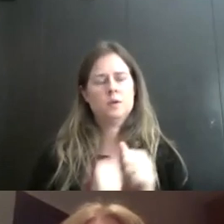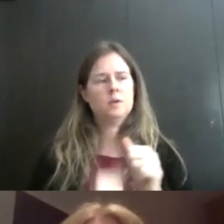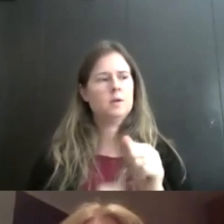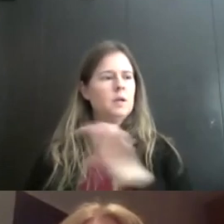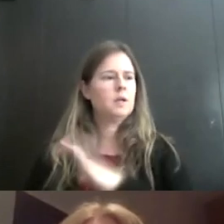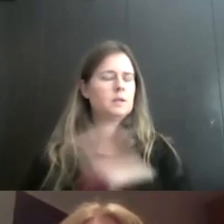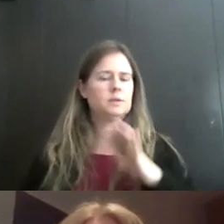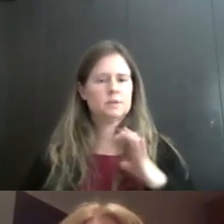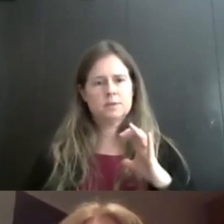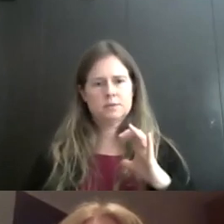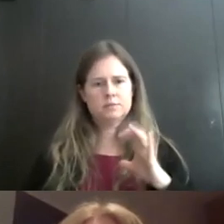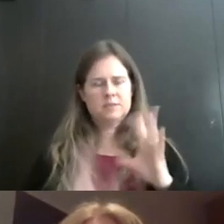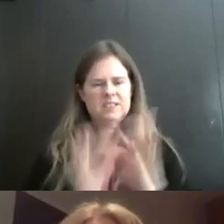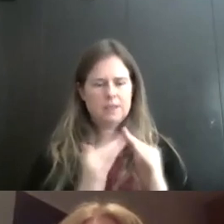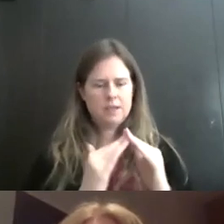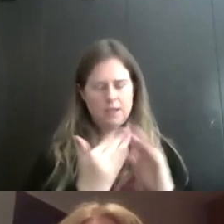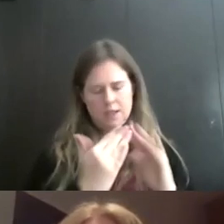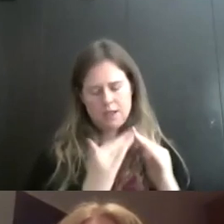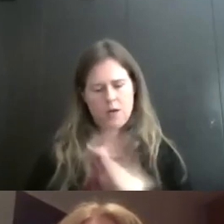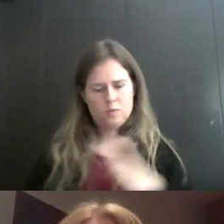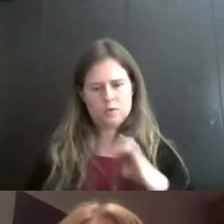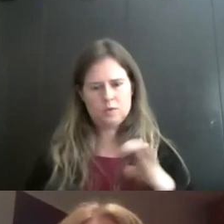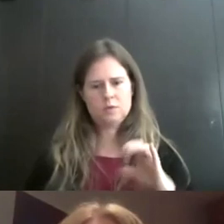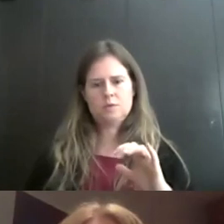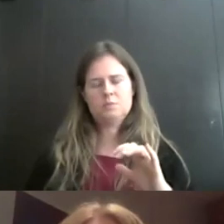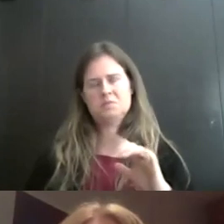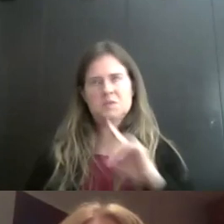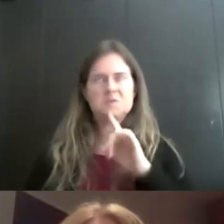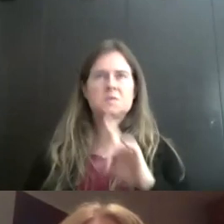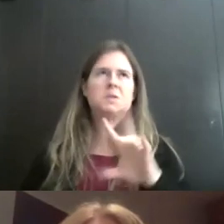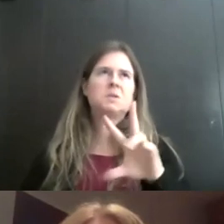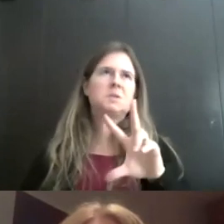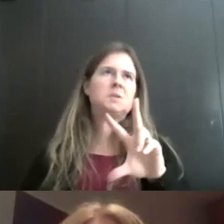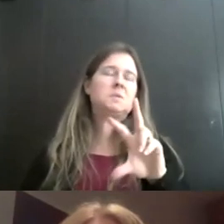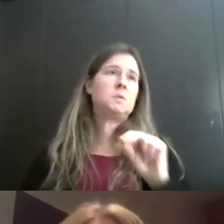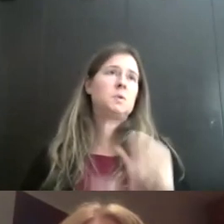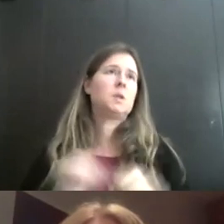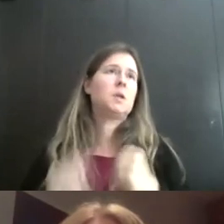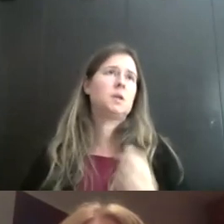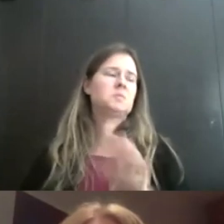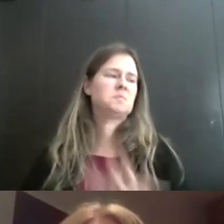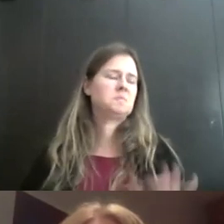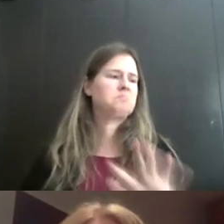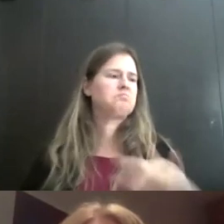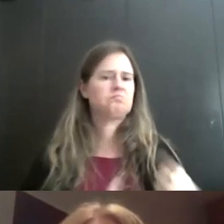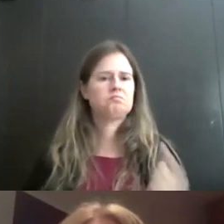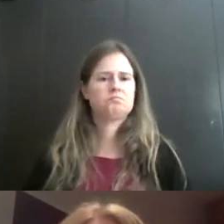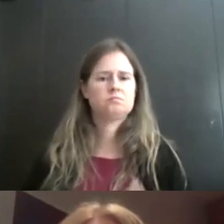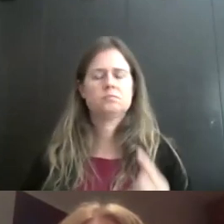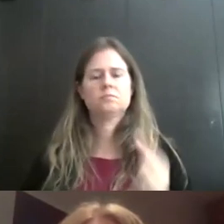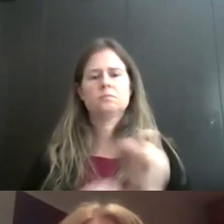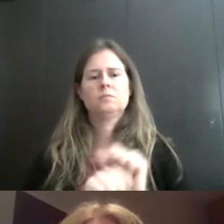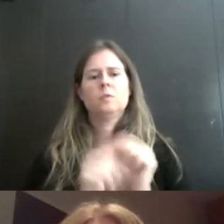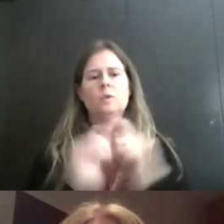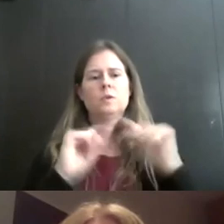like 30 years. I started in the early 90s in Bakersfield when I was living there and working with tribal people. And